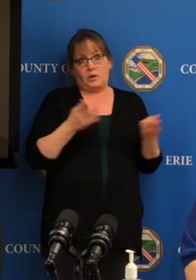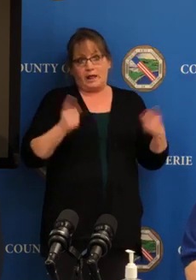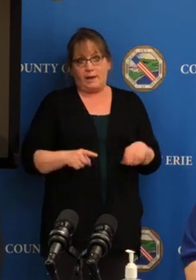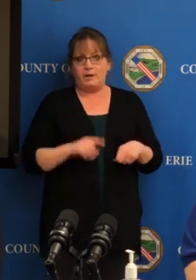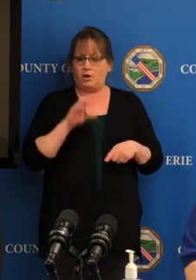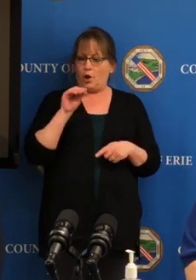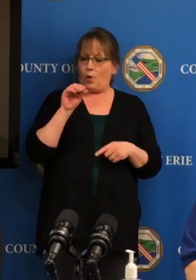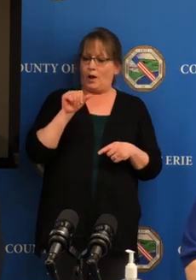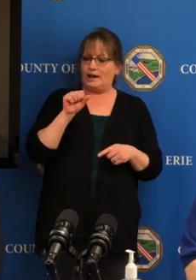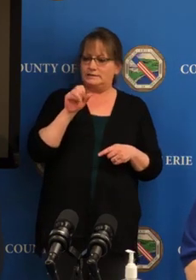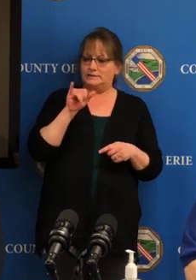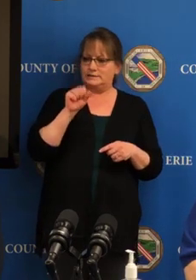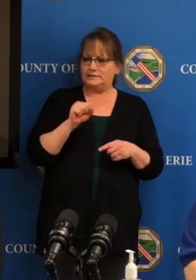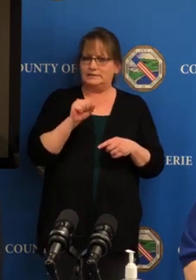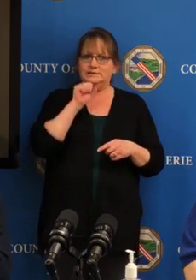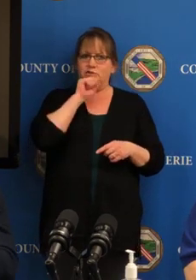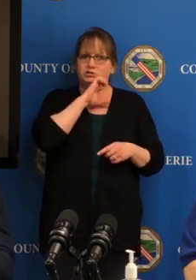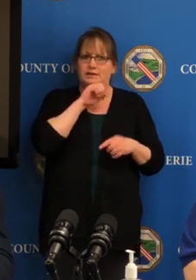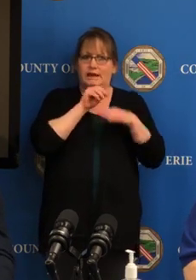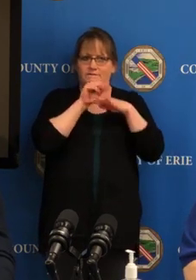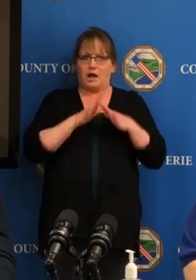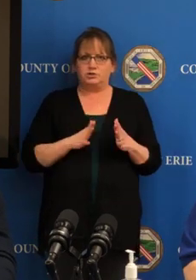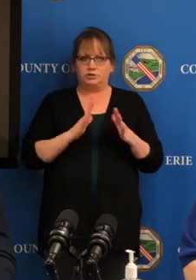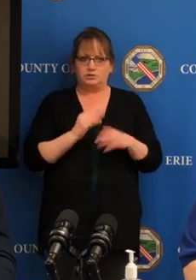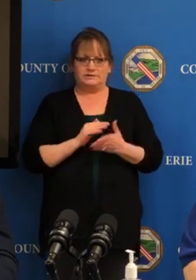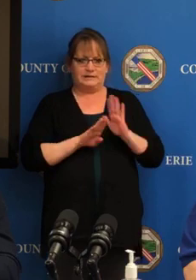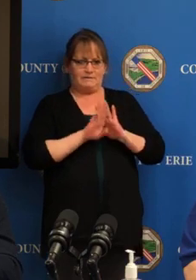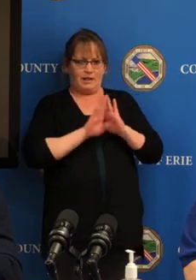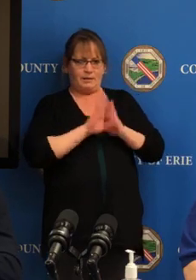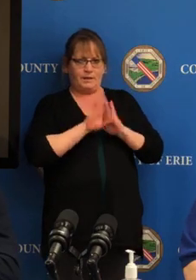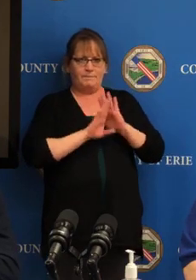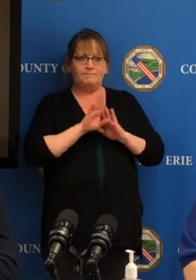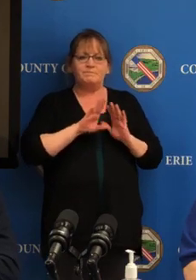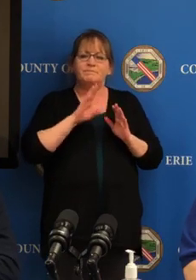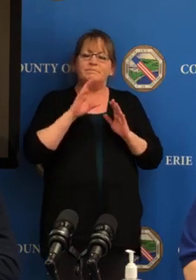Oasis Senior Advisors has developed a Caring Cards for